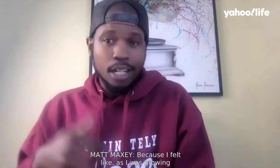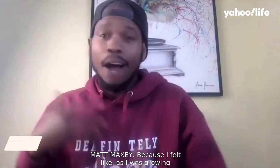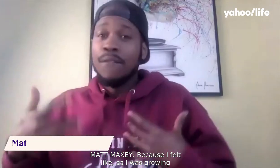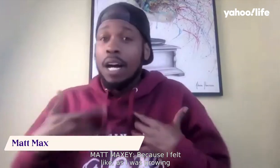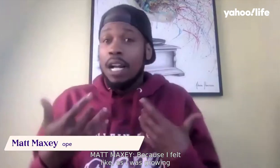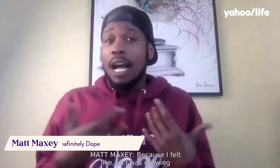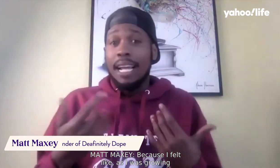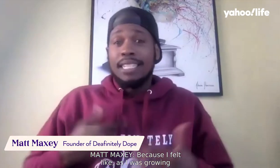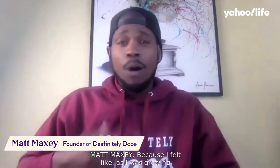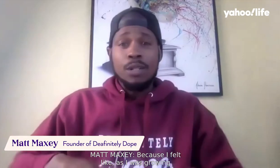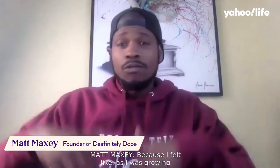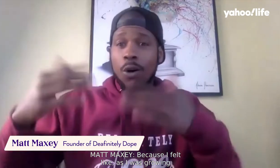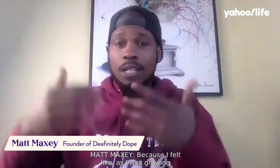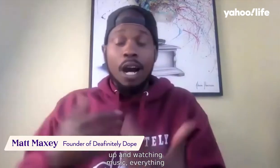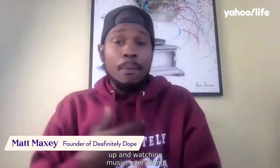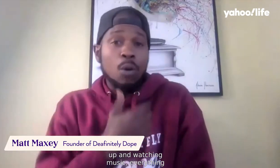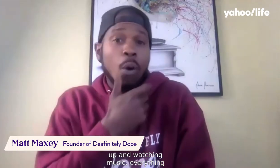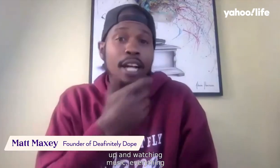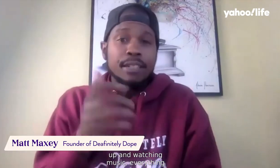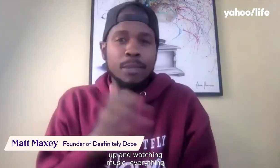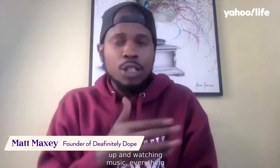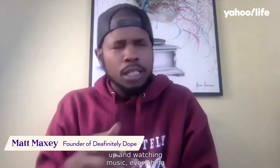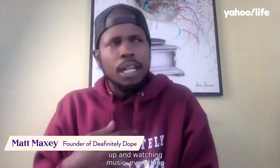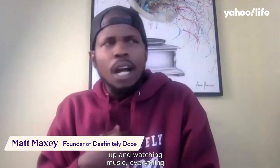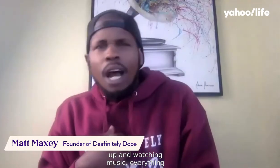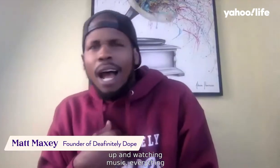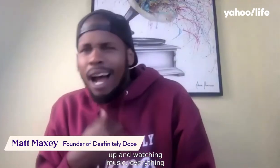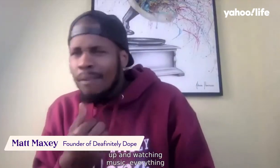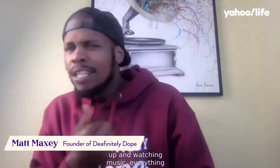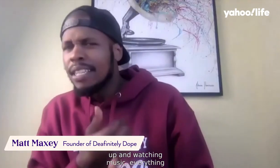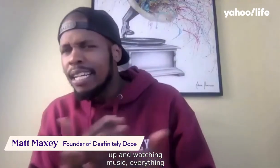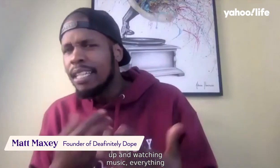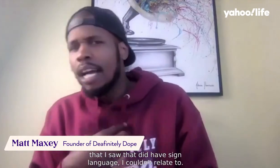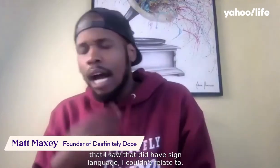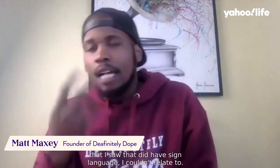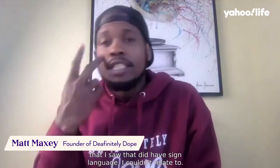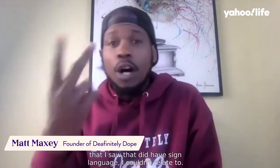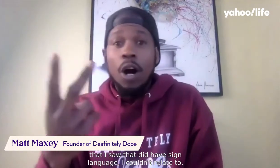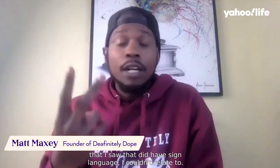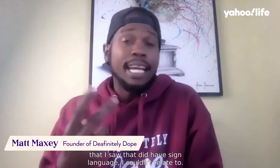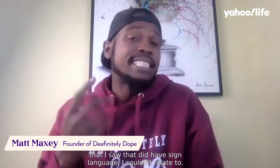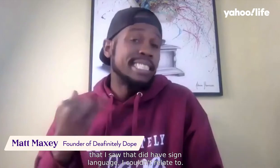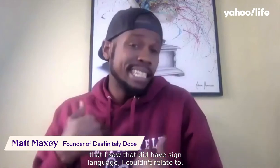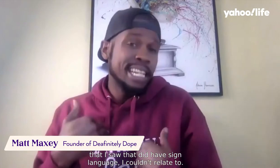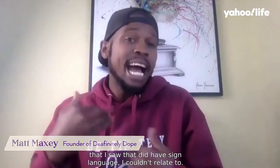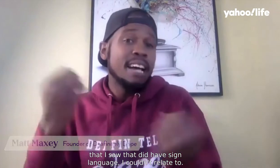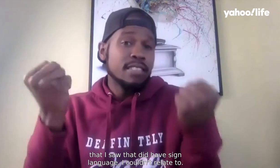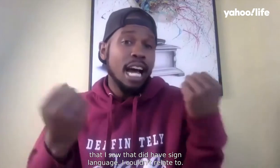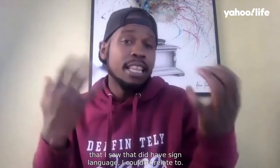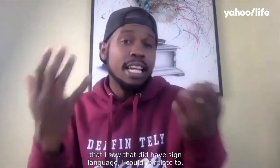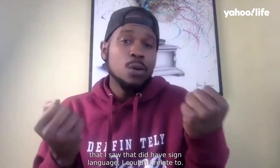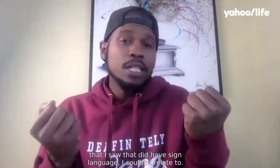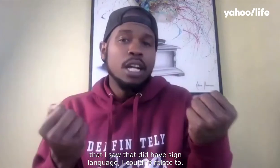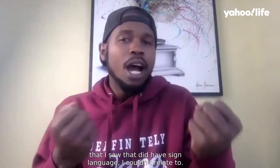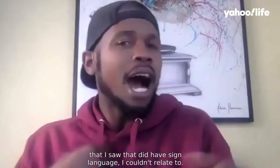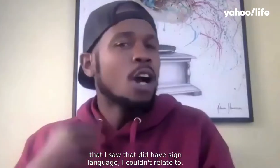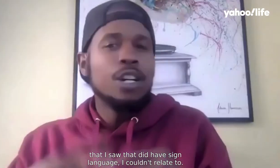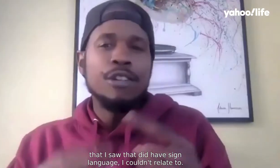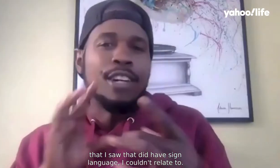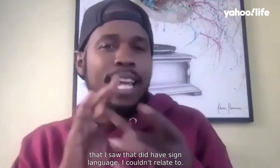Because I felt like as I was growing up and watching music, everything that I saw that did have sign language, I couldn't relate